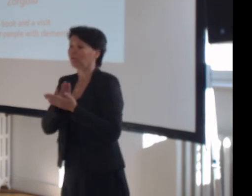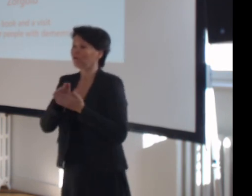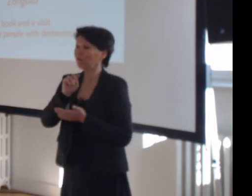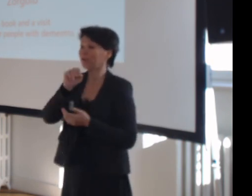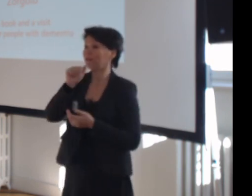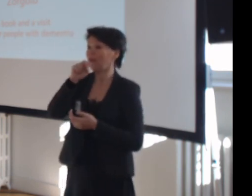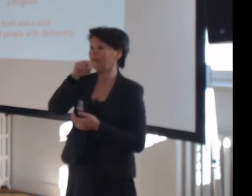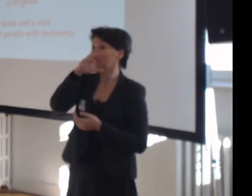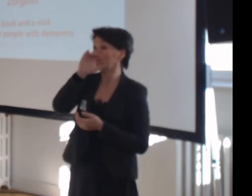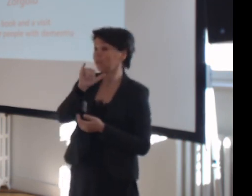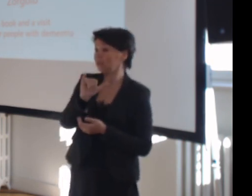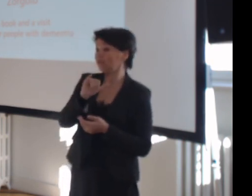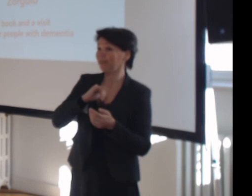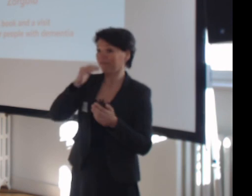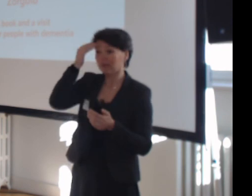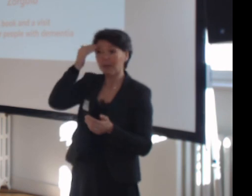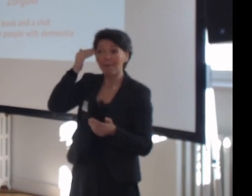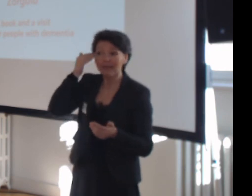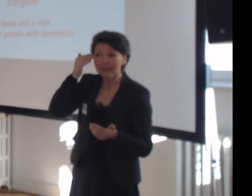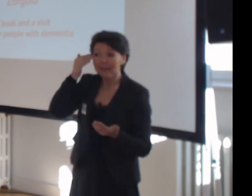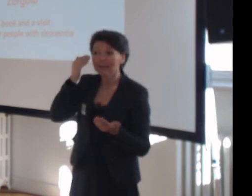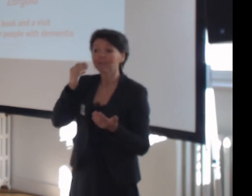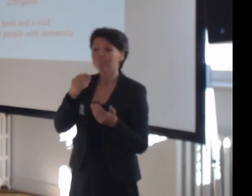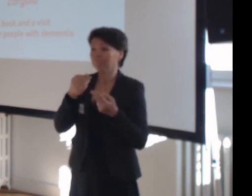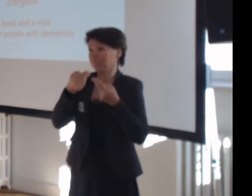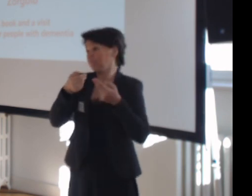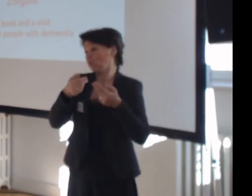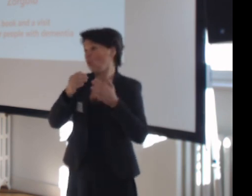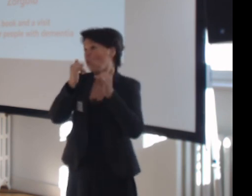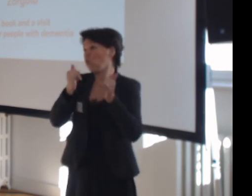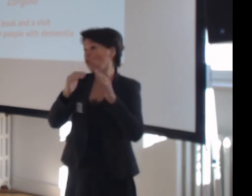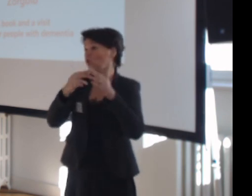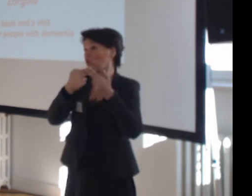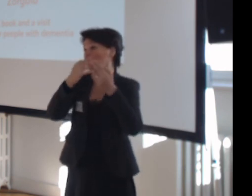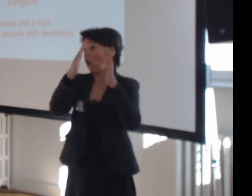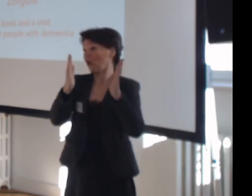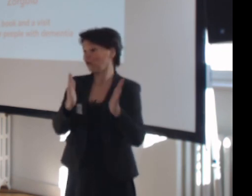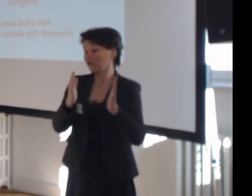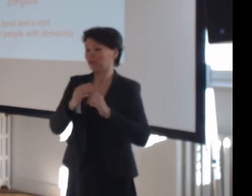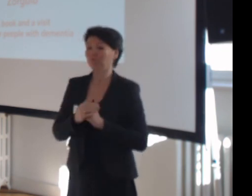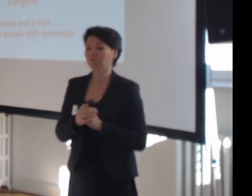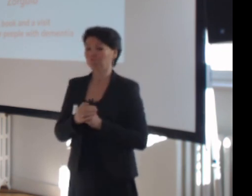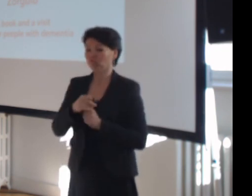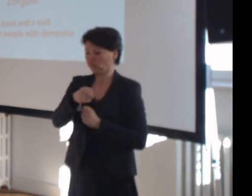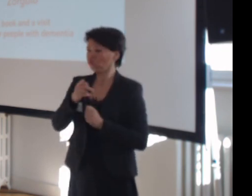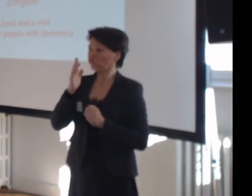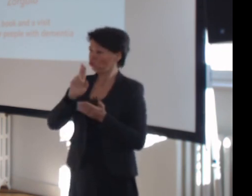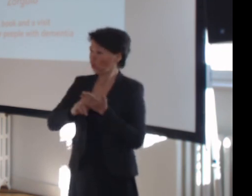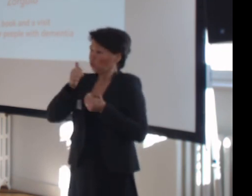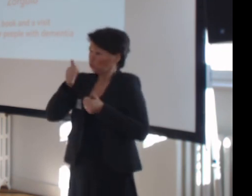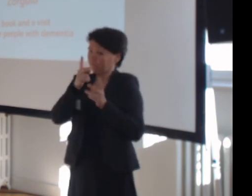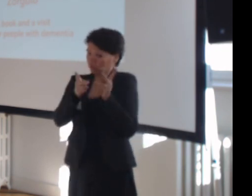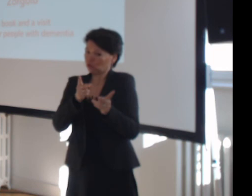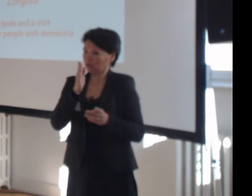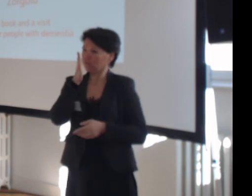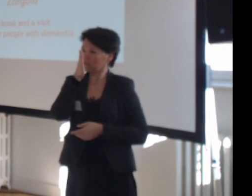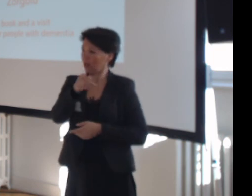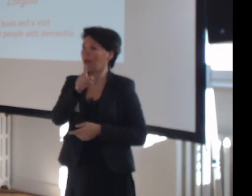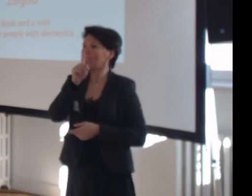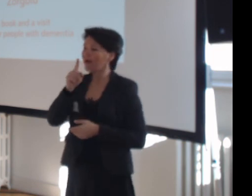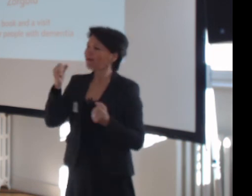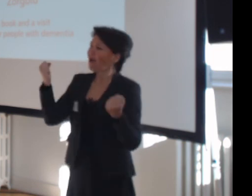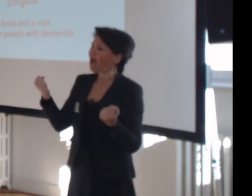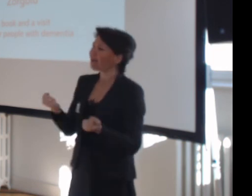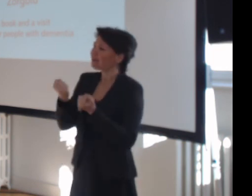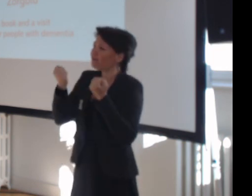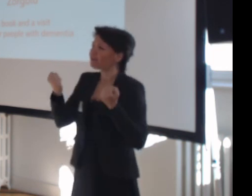dementia and who reside in a nursing home. She will probably receive excellent care, but the activities